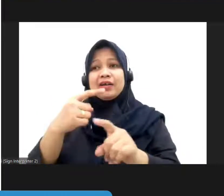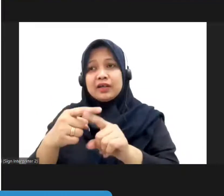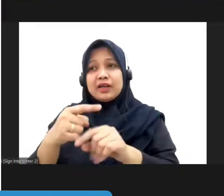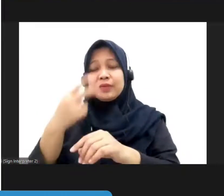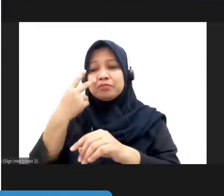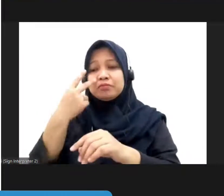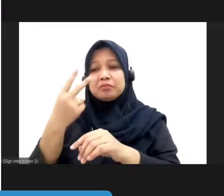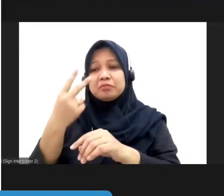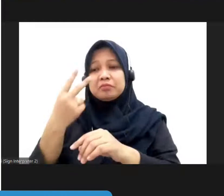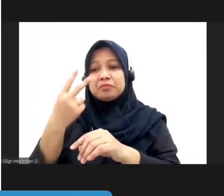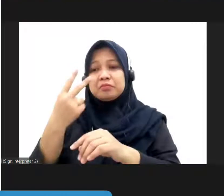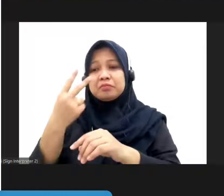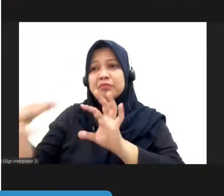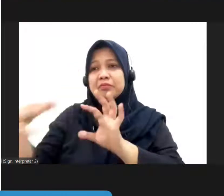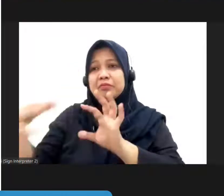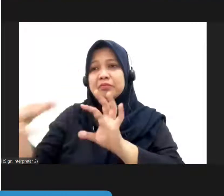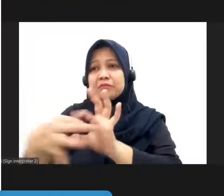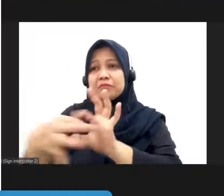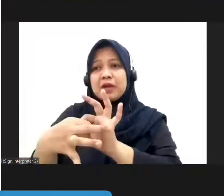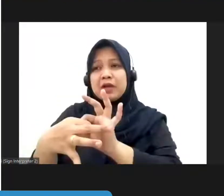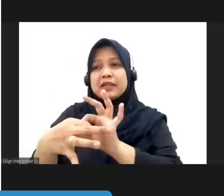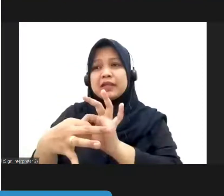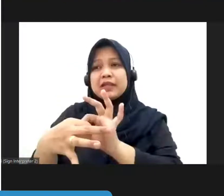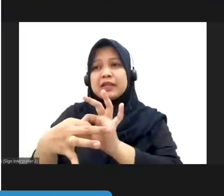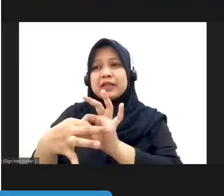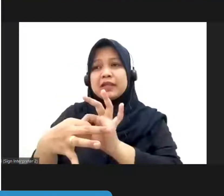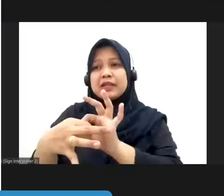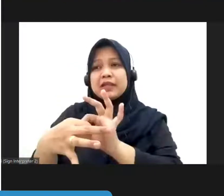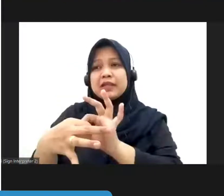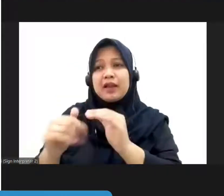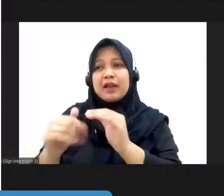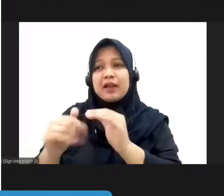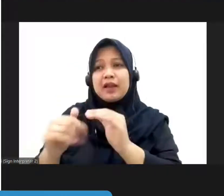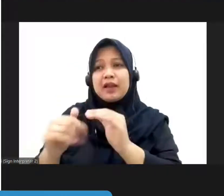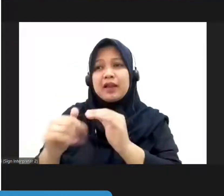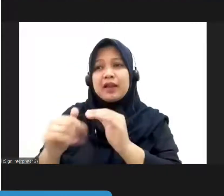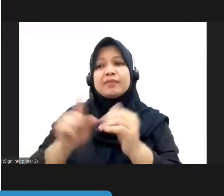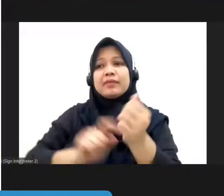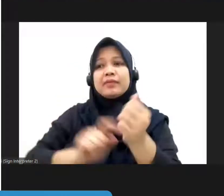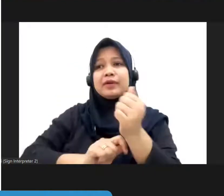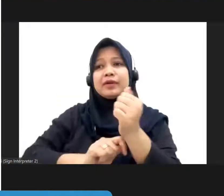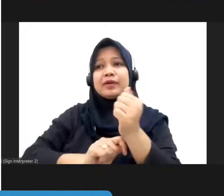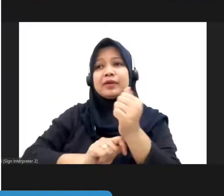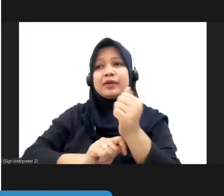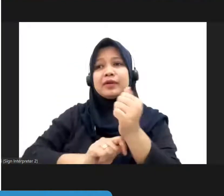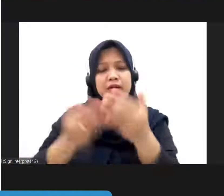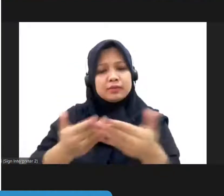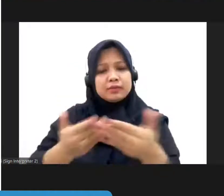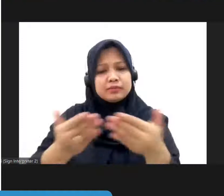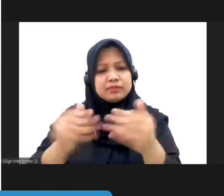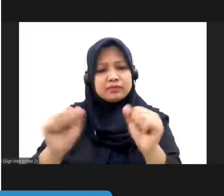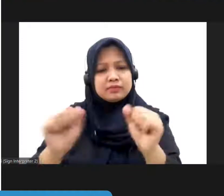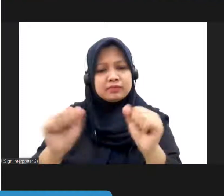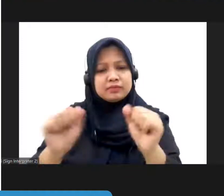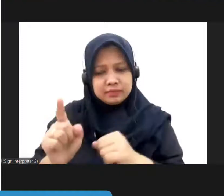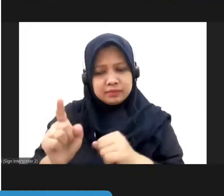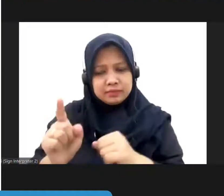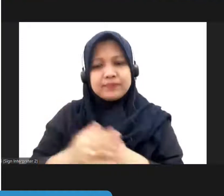are providing. So at least we have a layered response approach for any community. So that's first